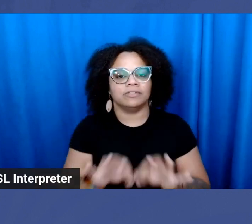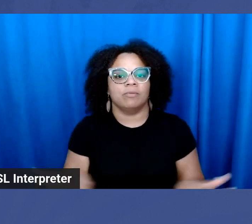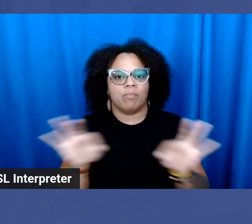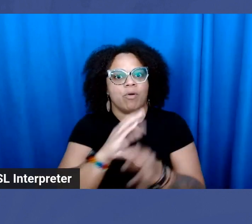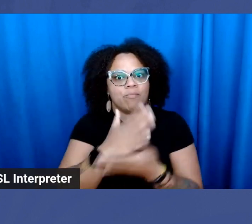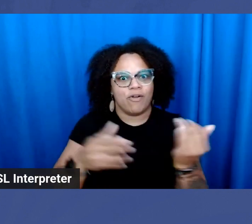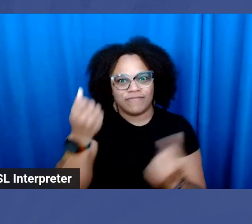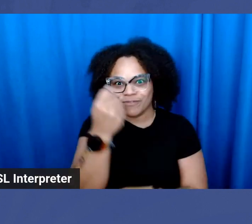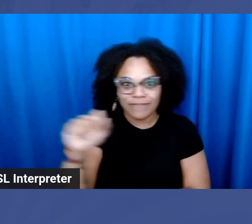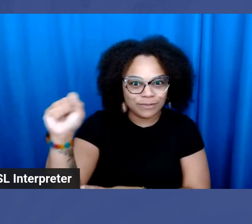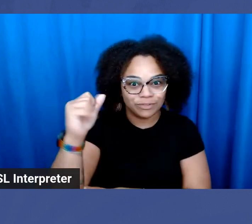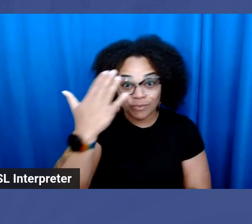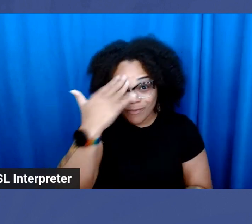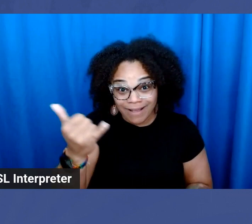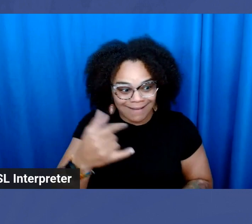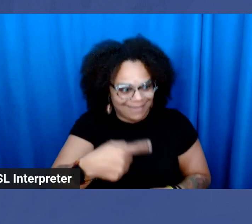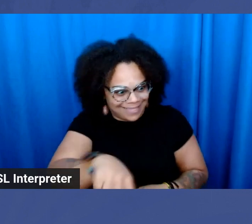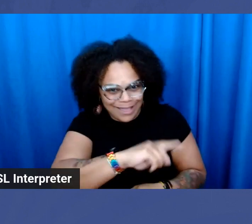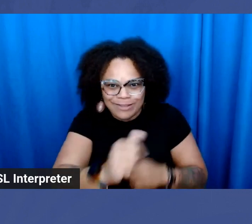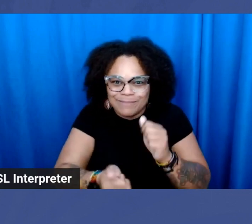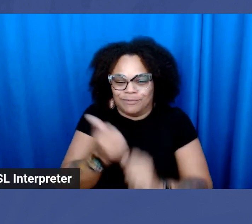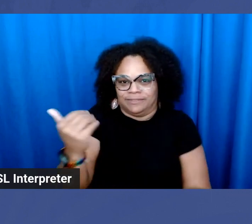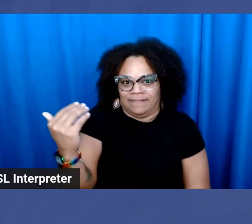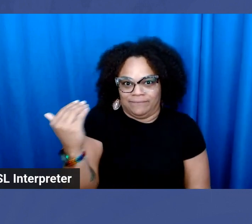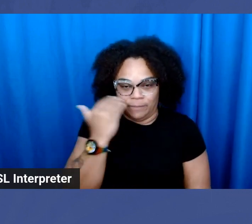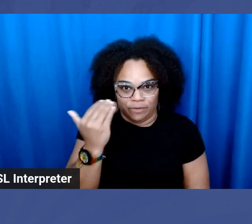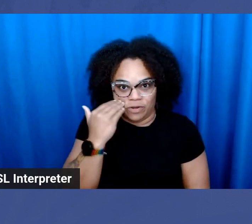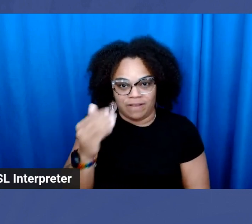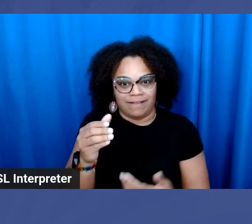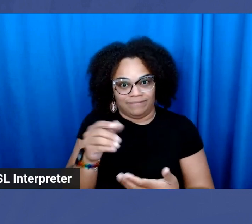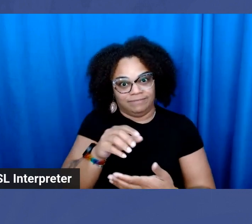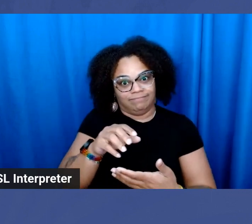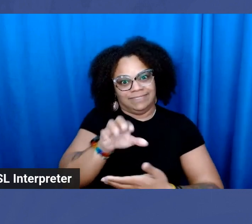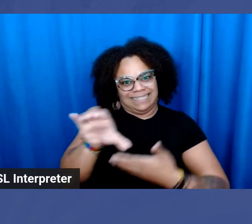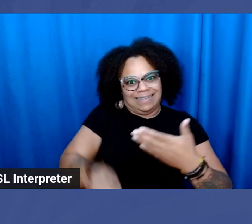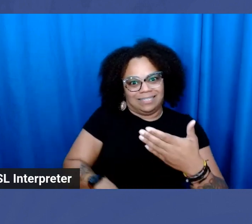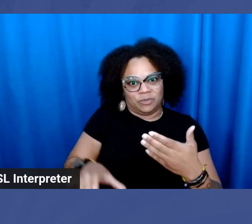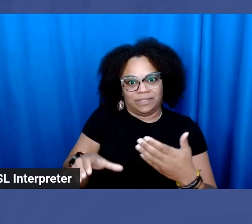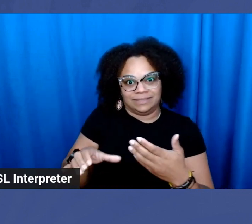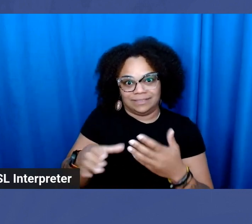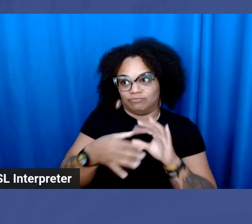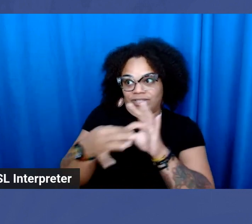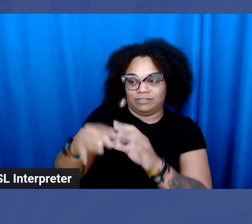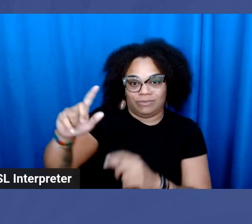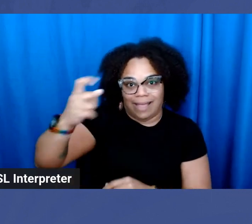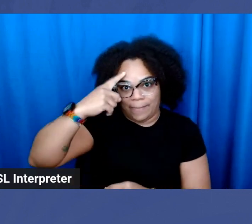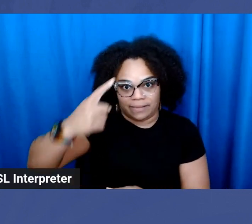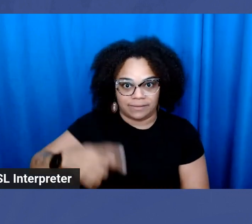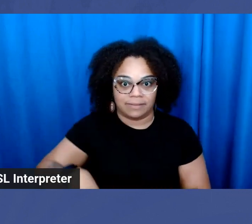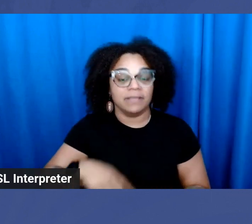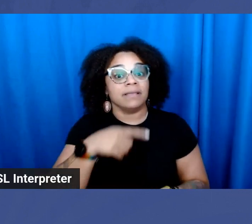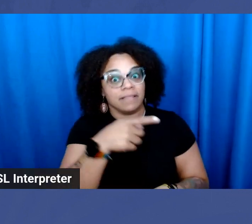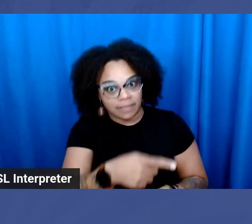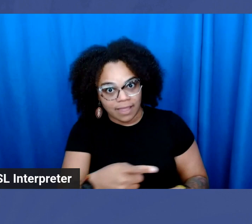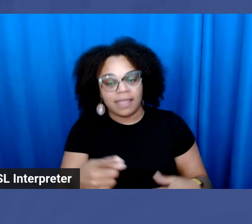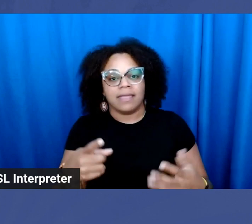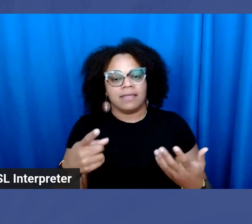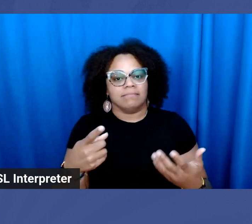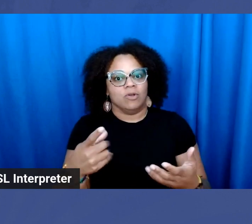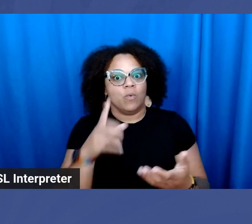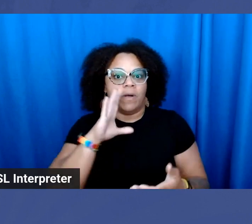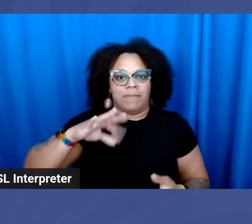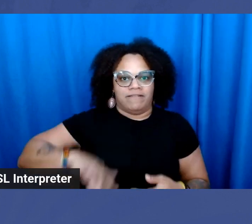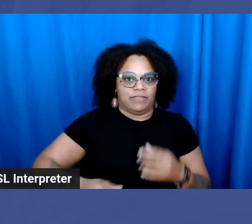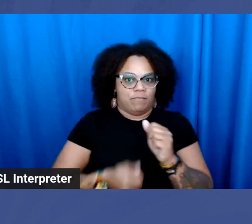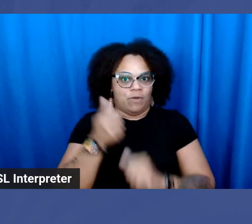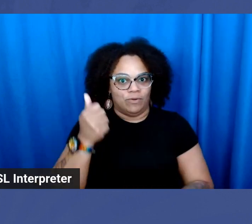as they are the group most intimately familiar with the consequences of capitalism and stand the most to gain from the elimination of the source of